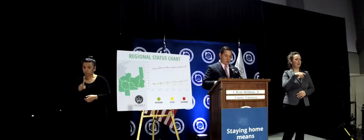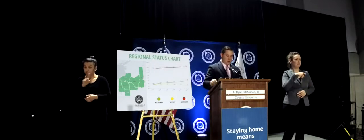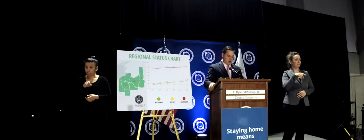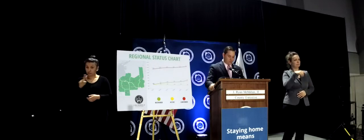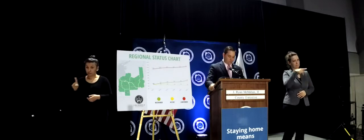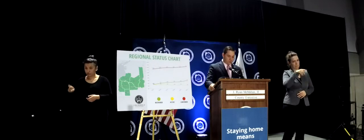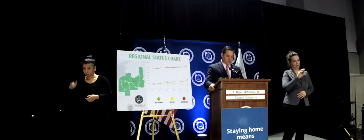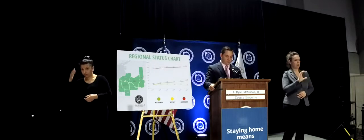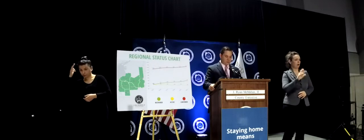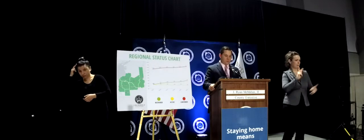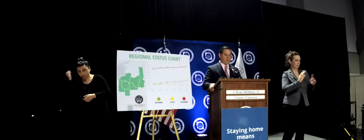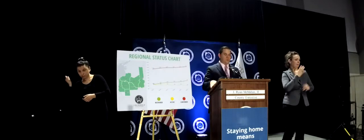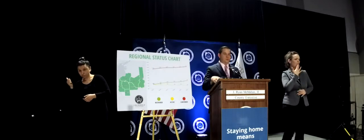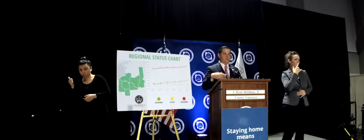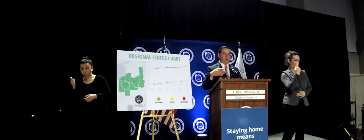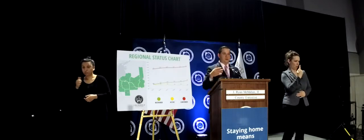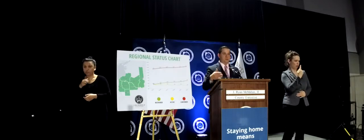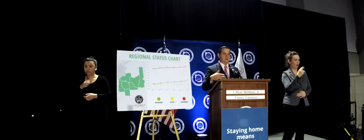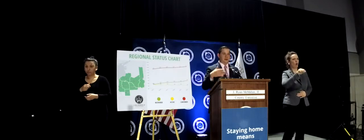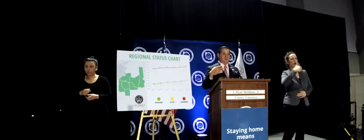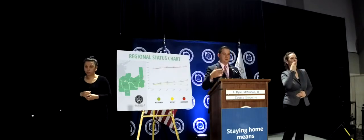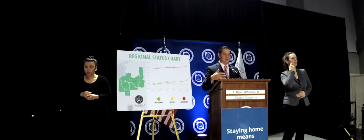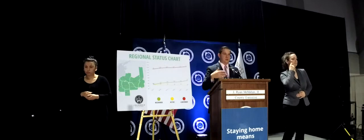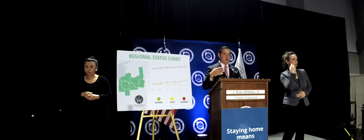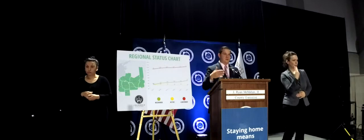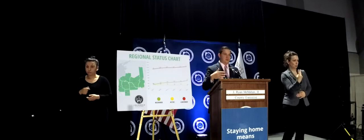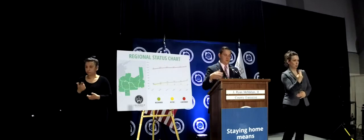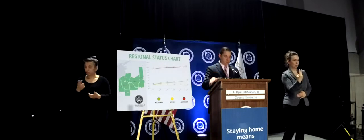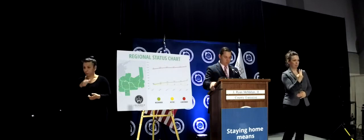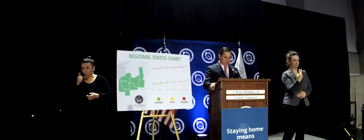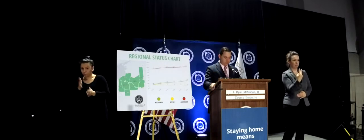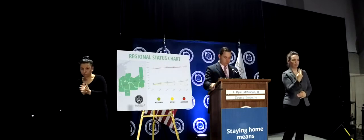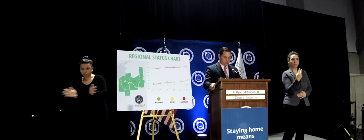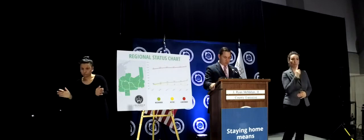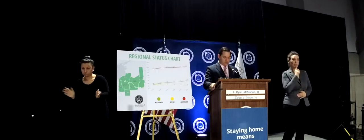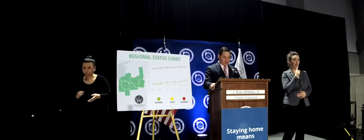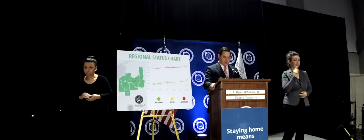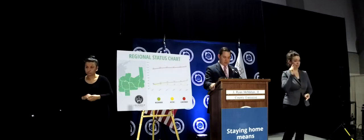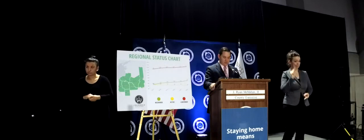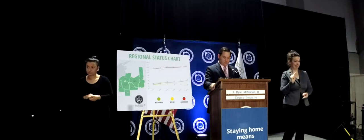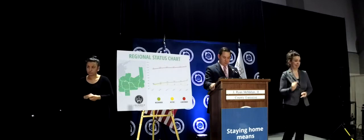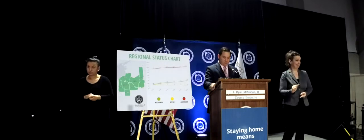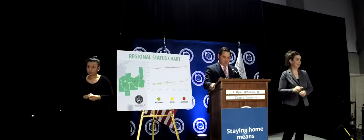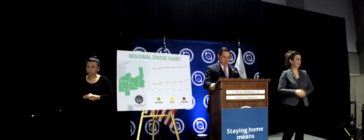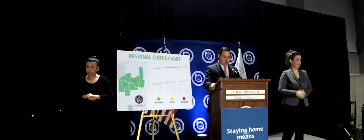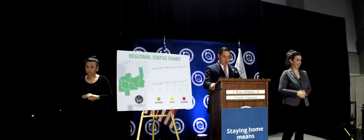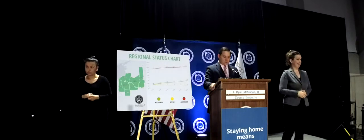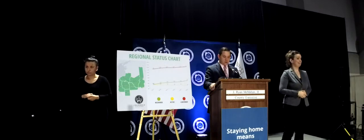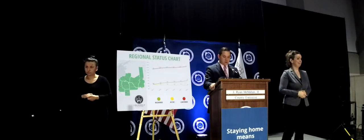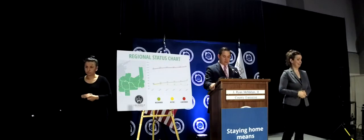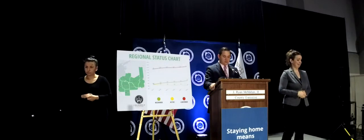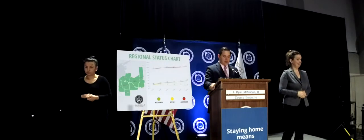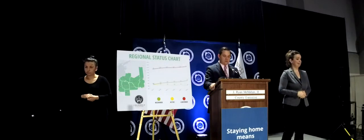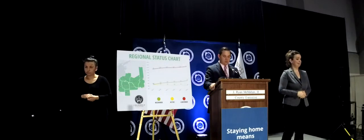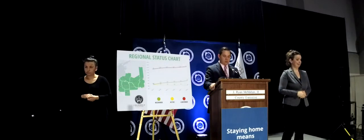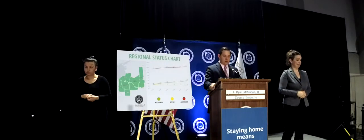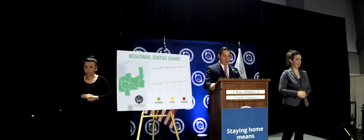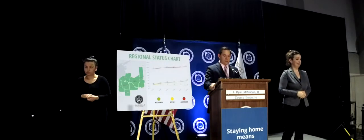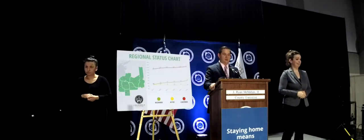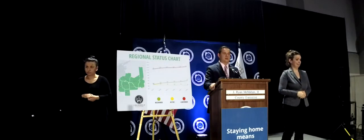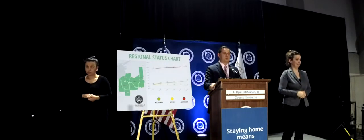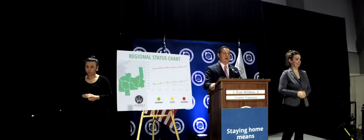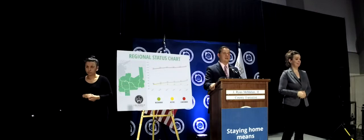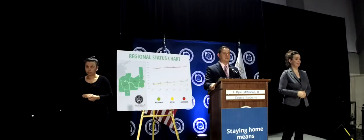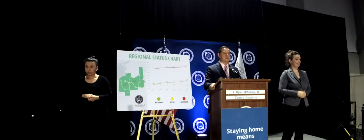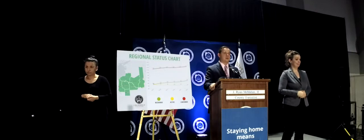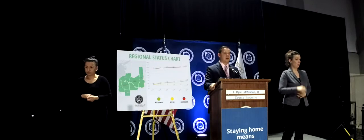So those breakdowns and those demographics have been pretty steady. Certainly for